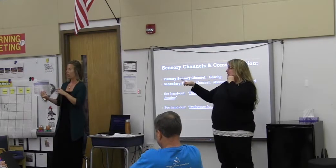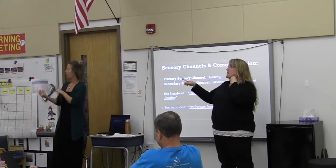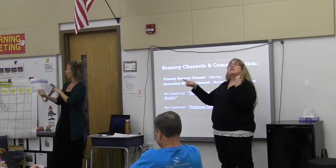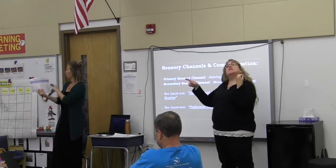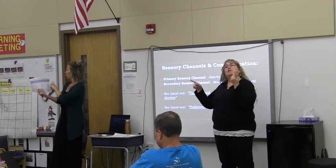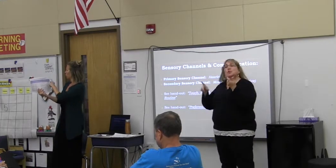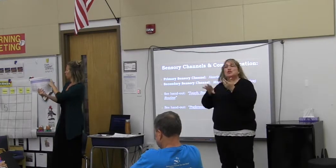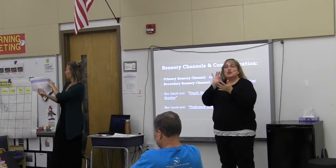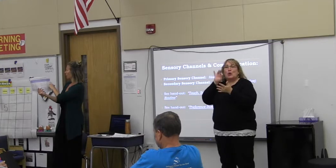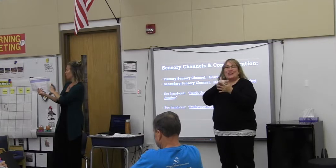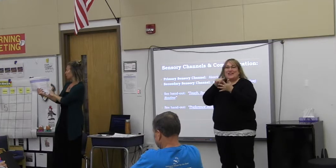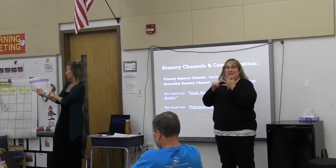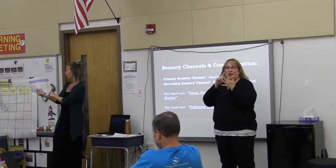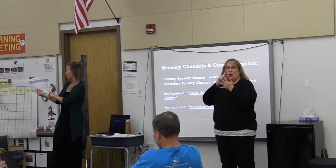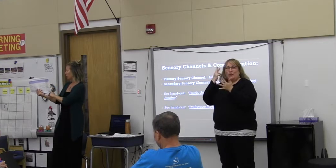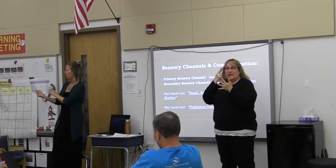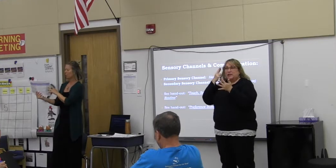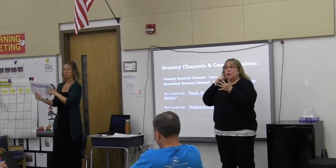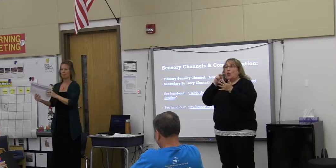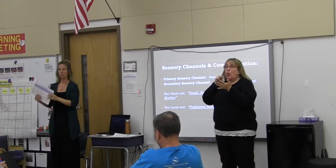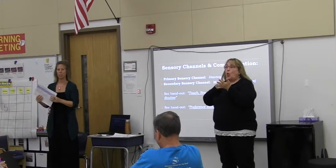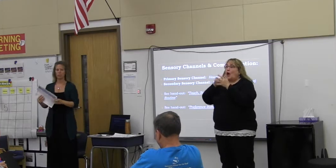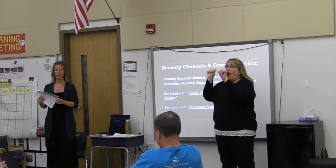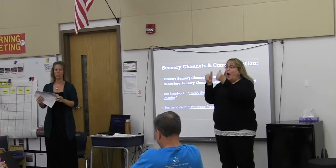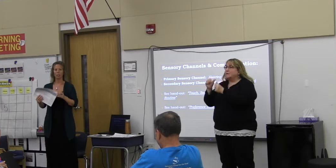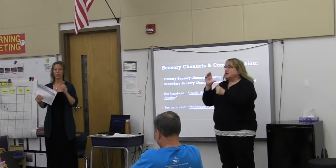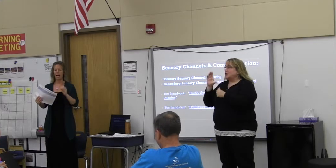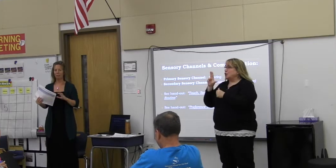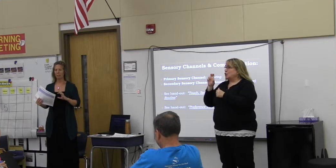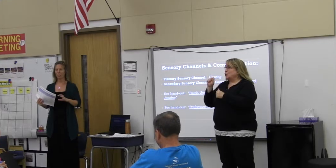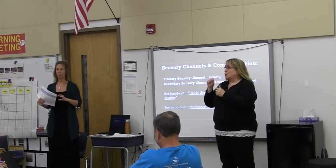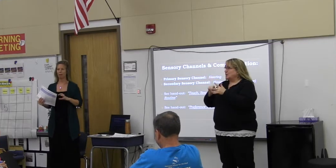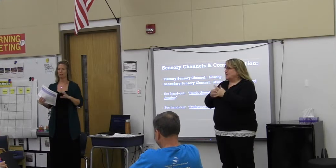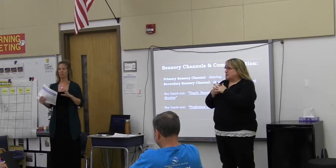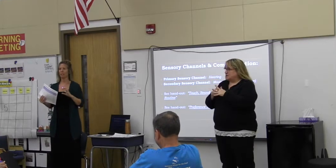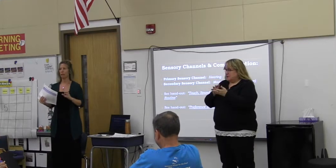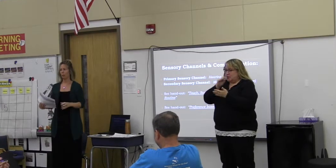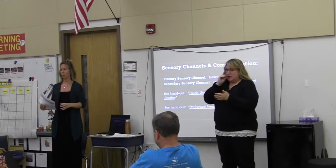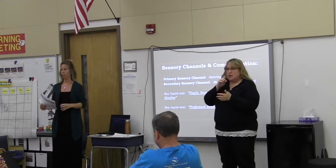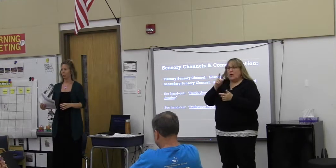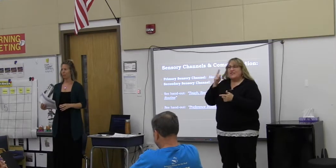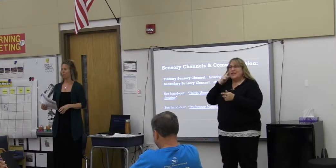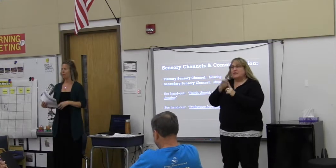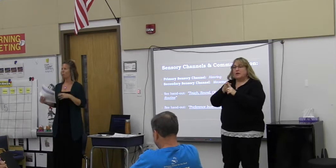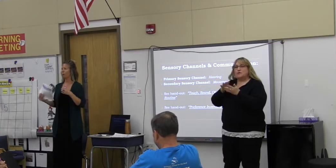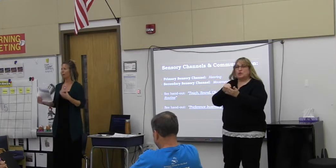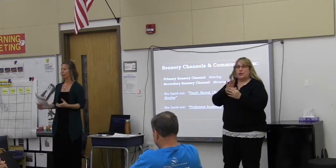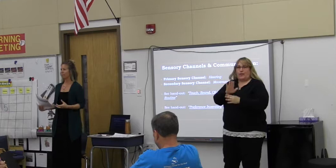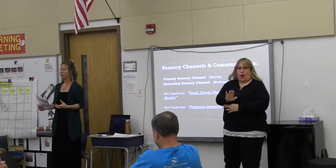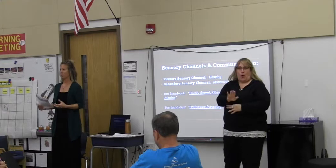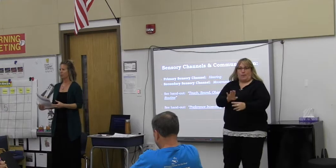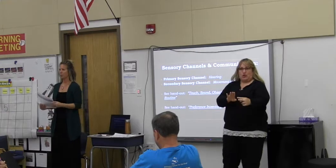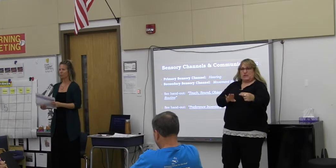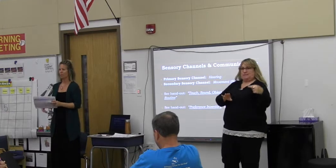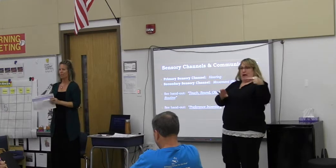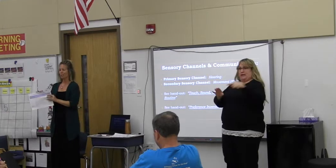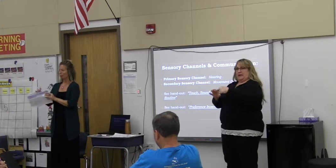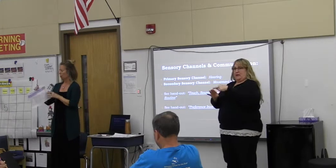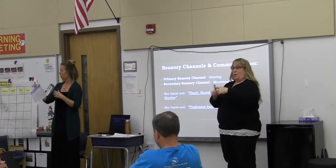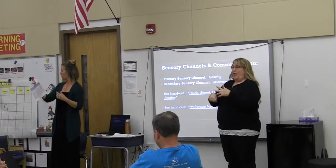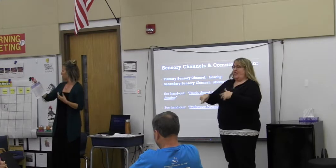purpose. When you look at object cues, I just want to mention that you have to think about it from the kiddo's point of view and what they're